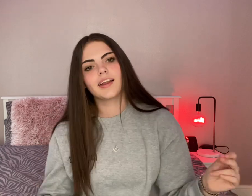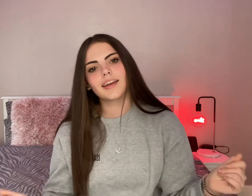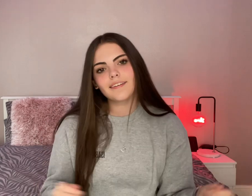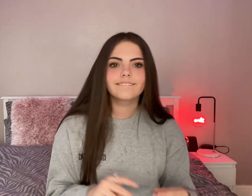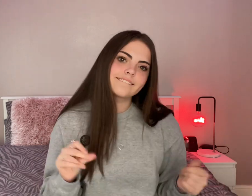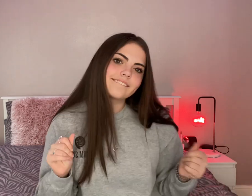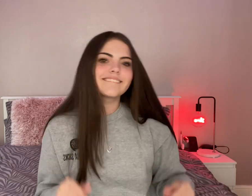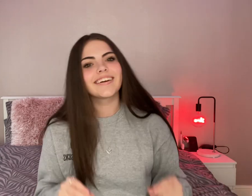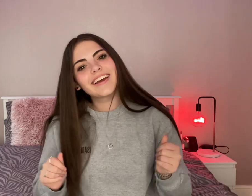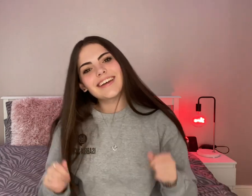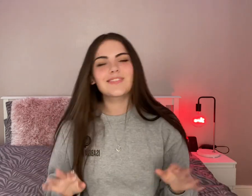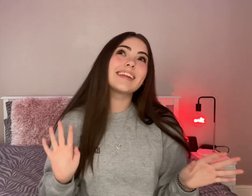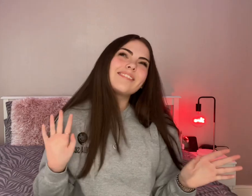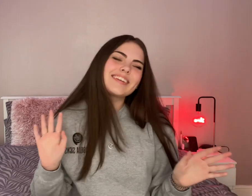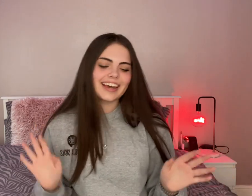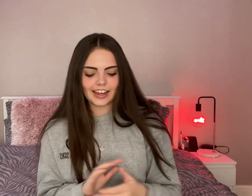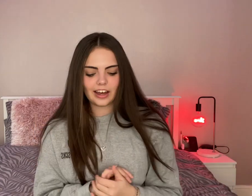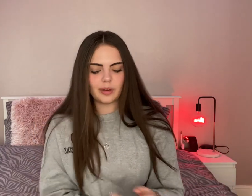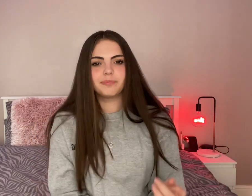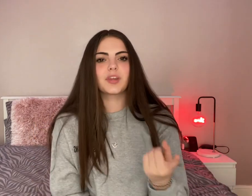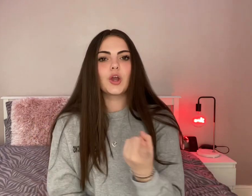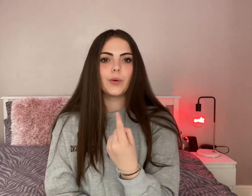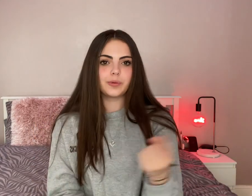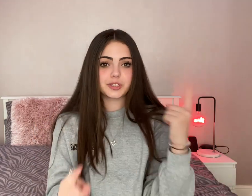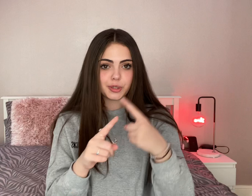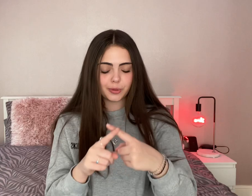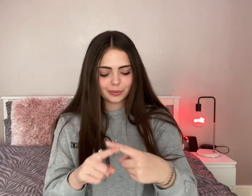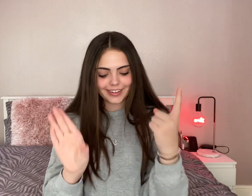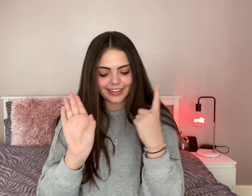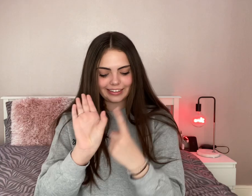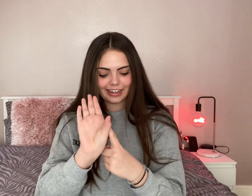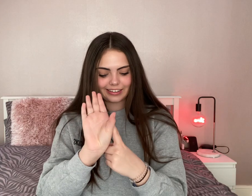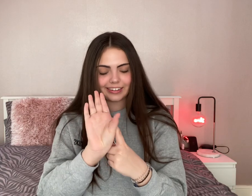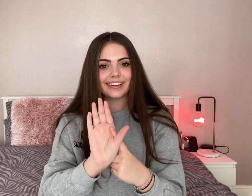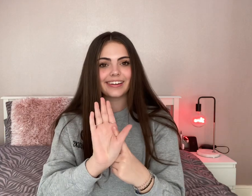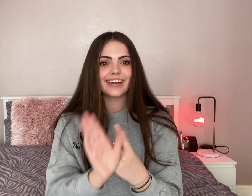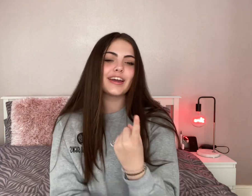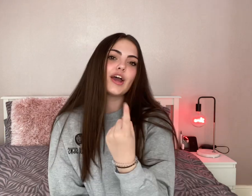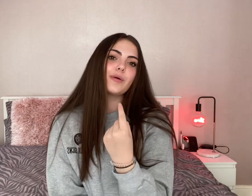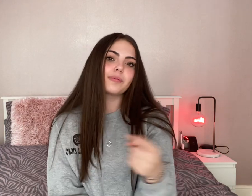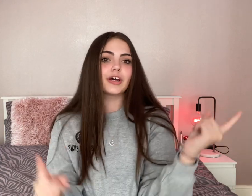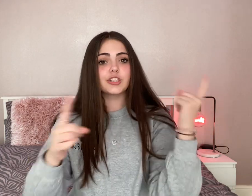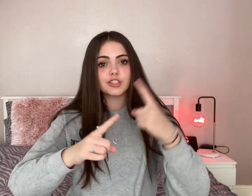like sway to the music. We were too young. We were